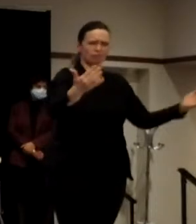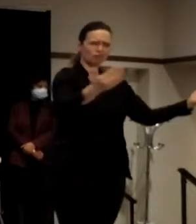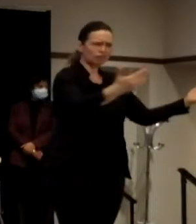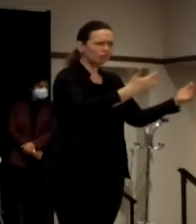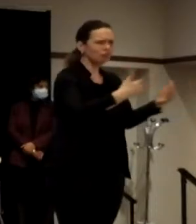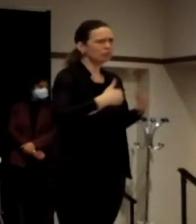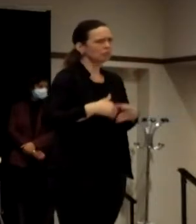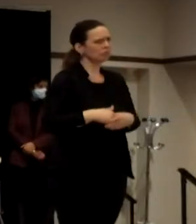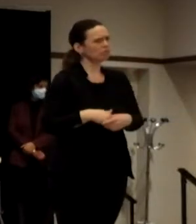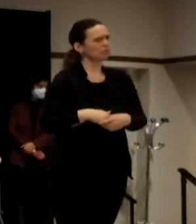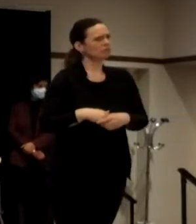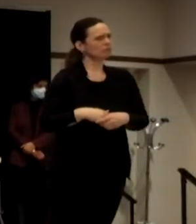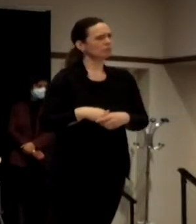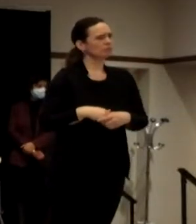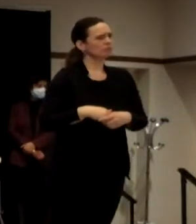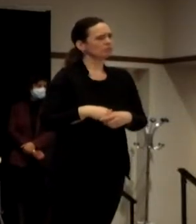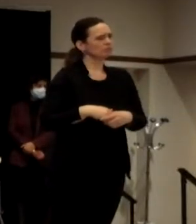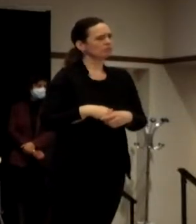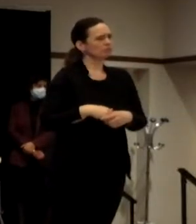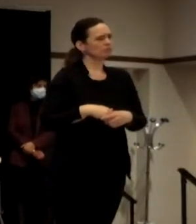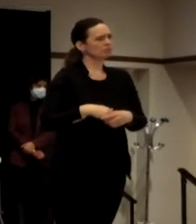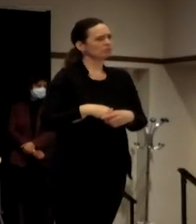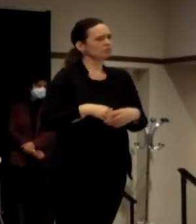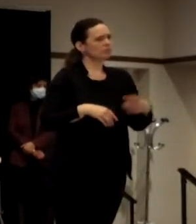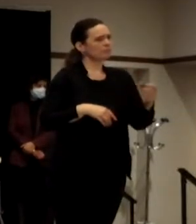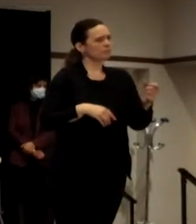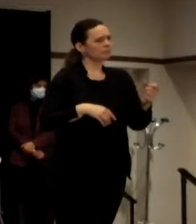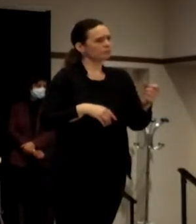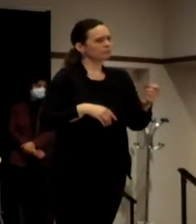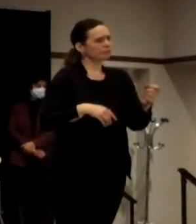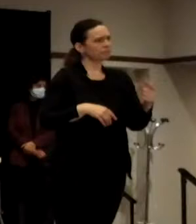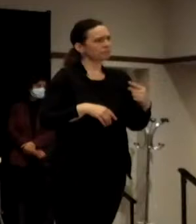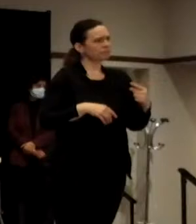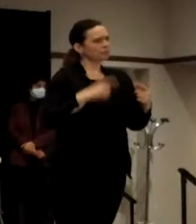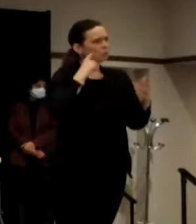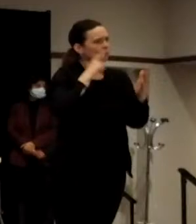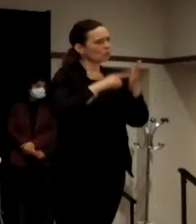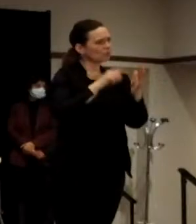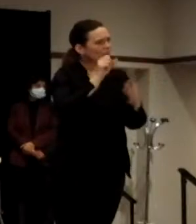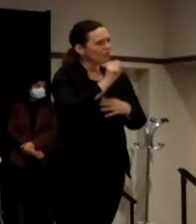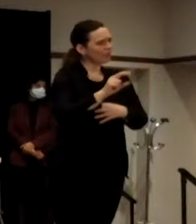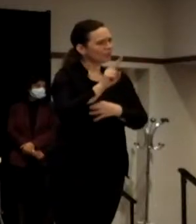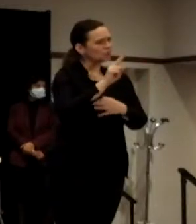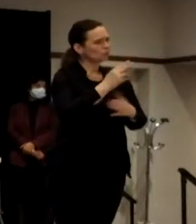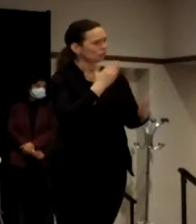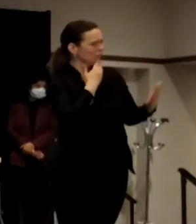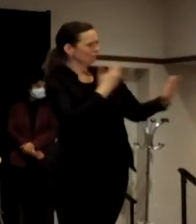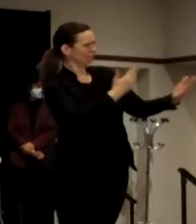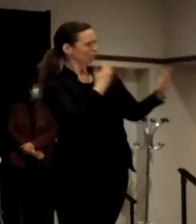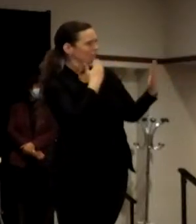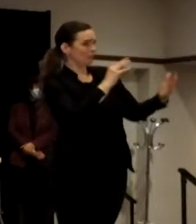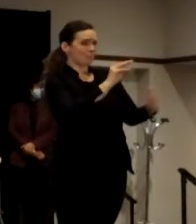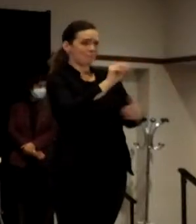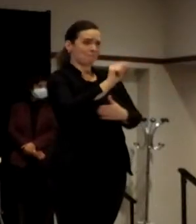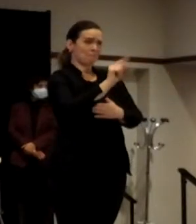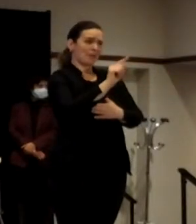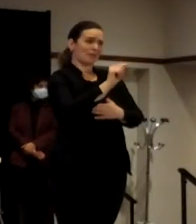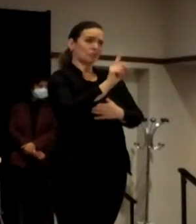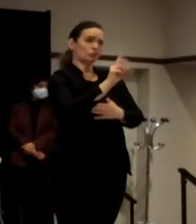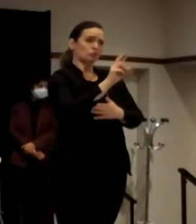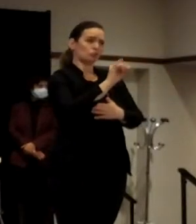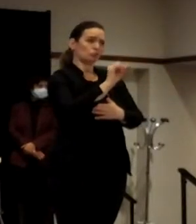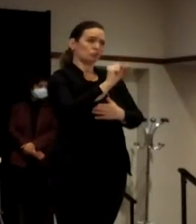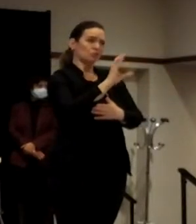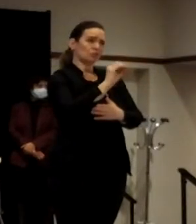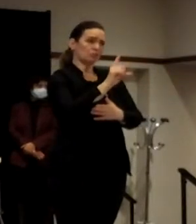But I noticed that Syracuse University thanked Matt in part for helping to work out the issue at the dome. Was